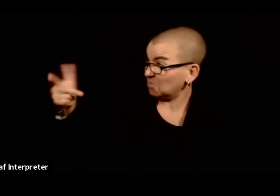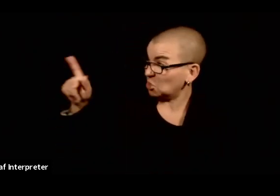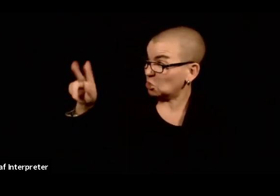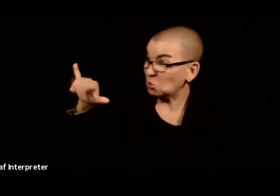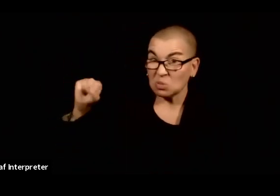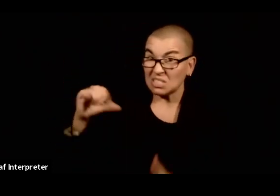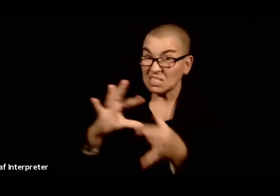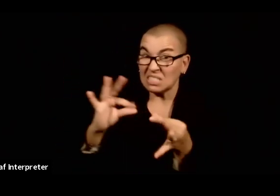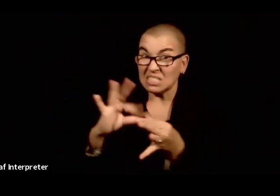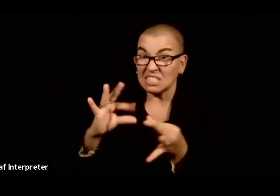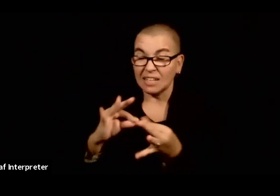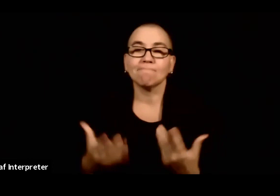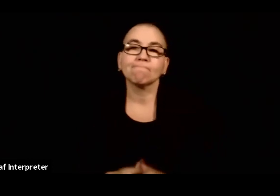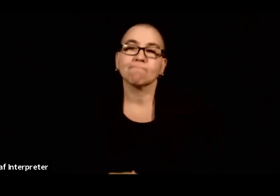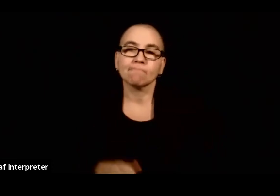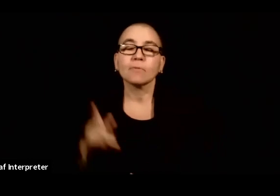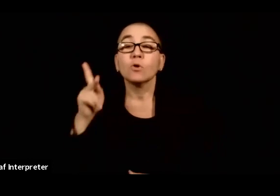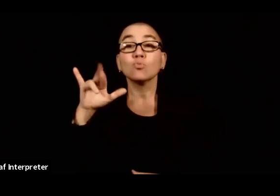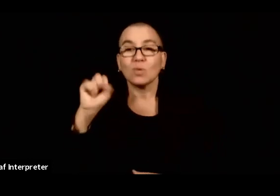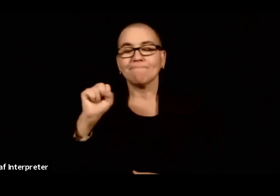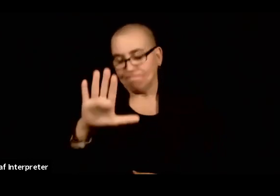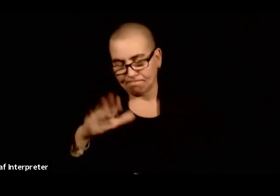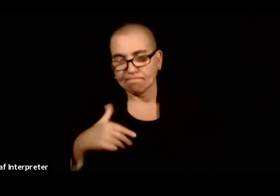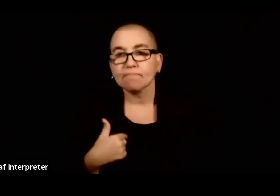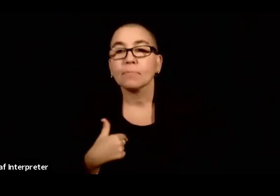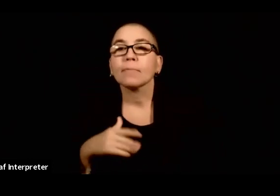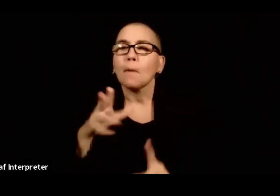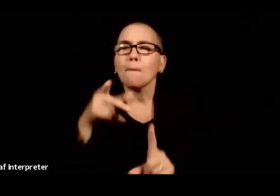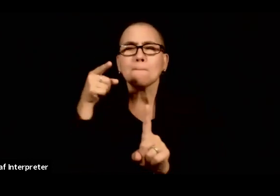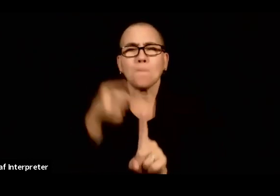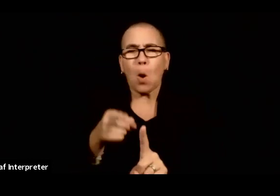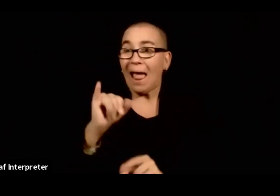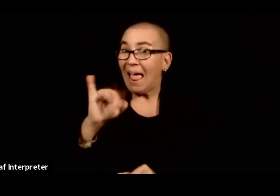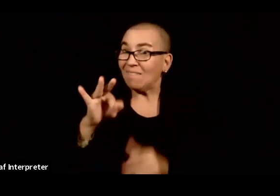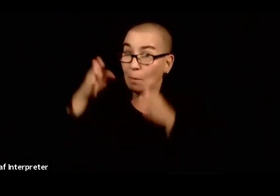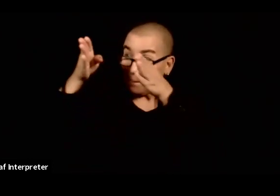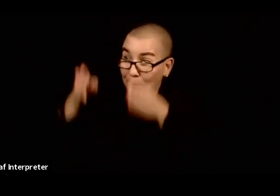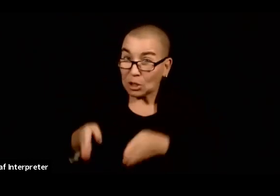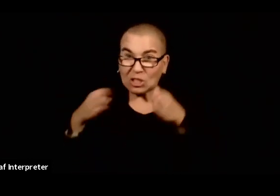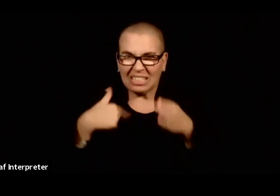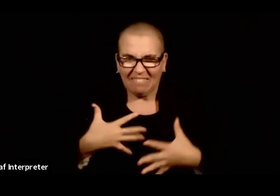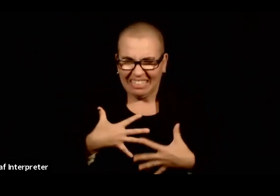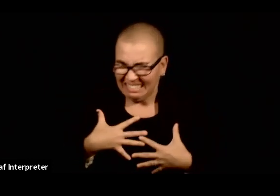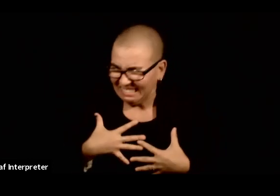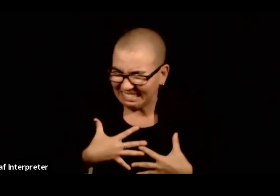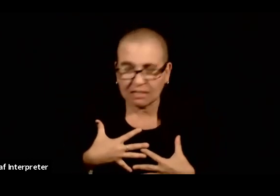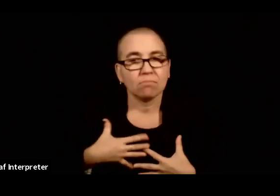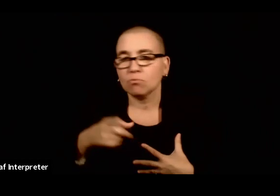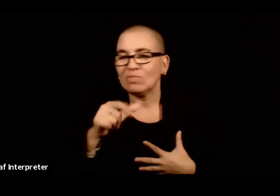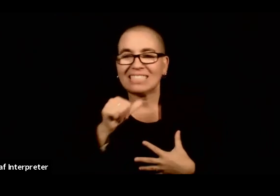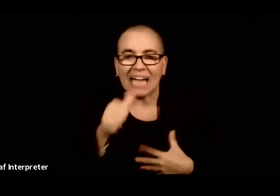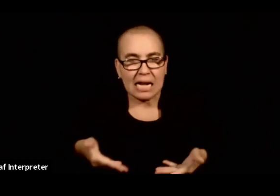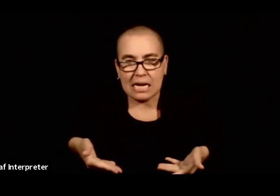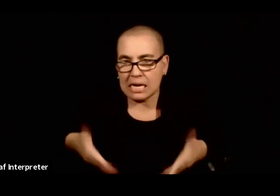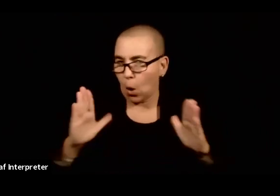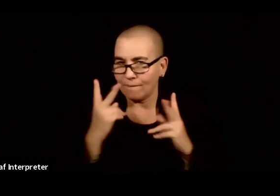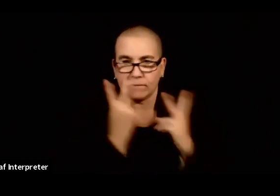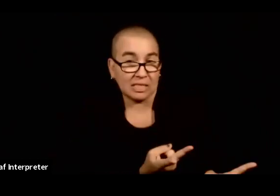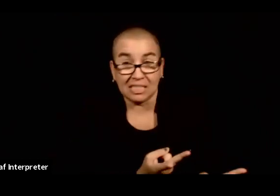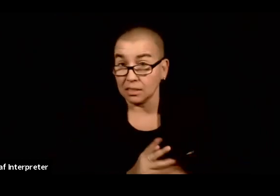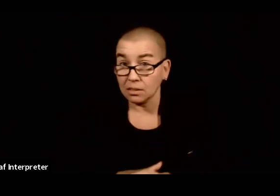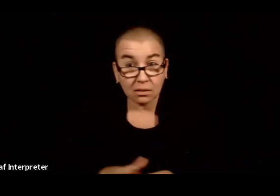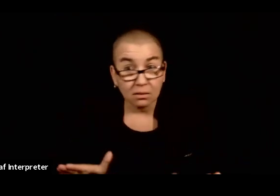be, you know, visiting at all. But, you know, as Lindsay said, there are steps in place so that